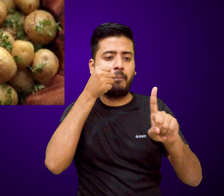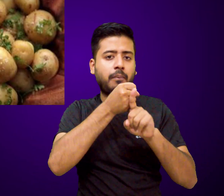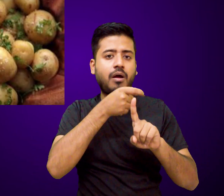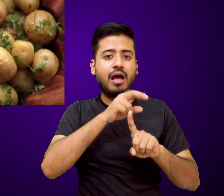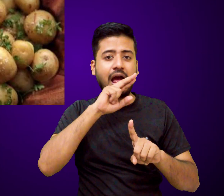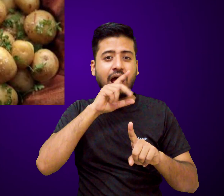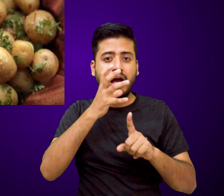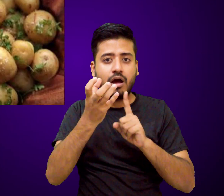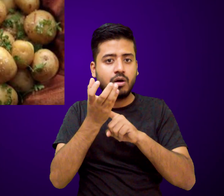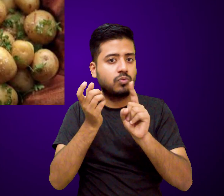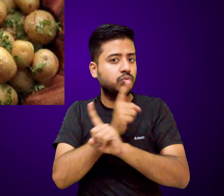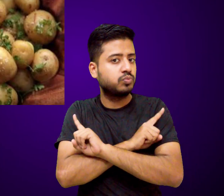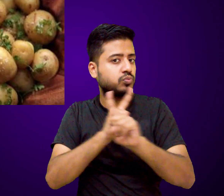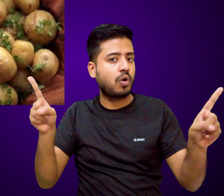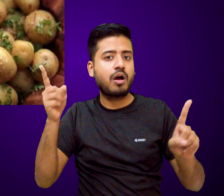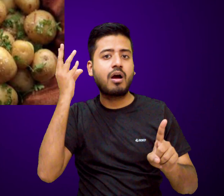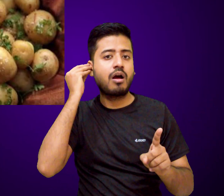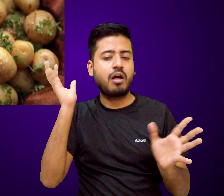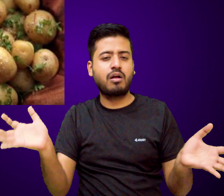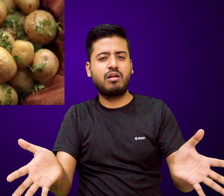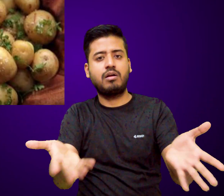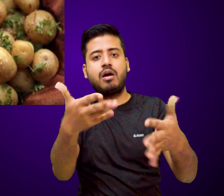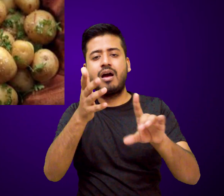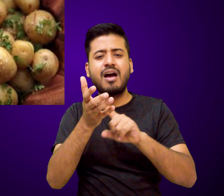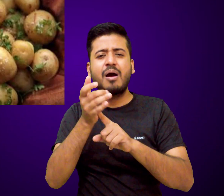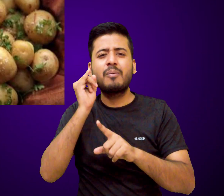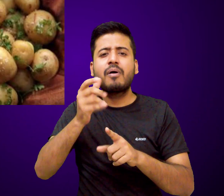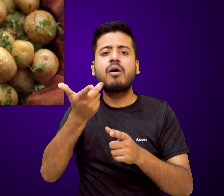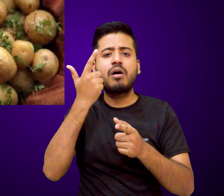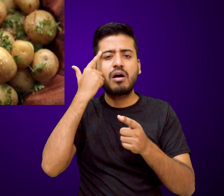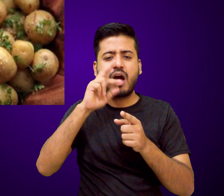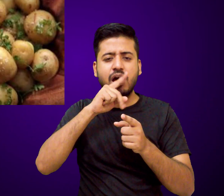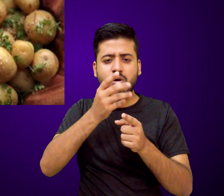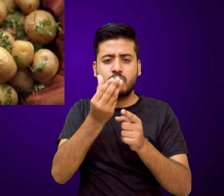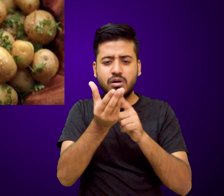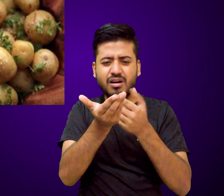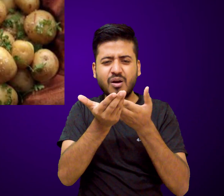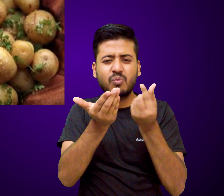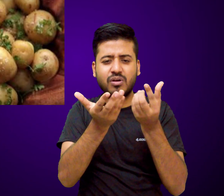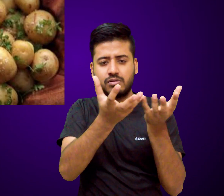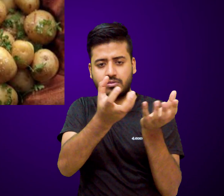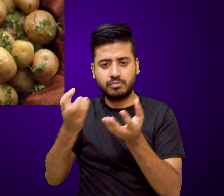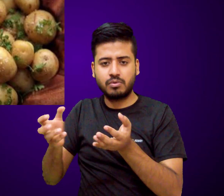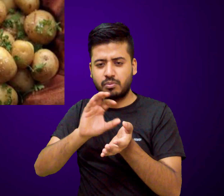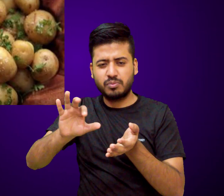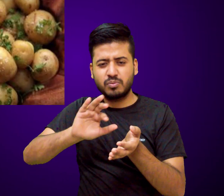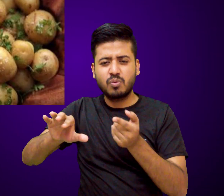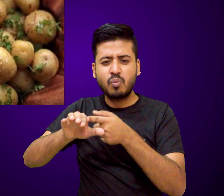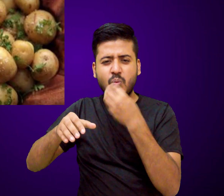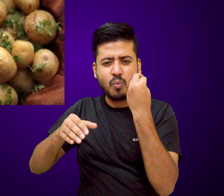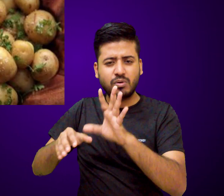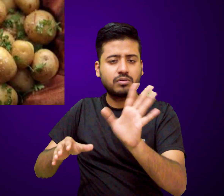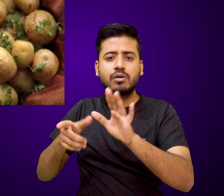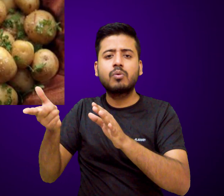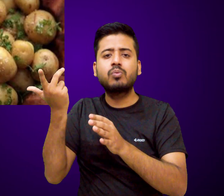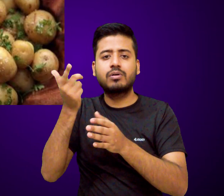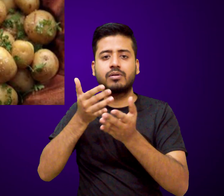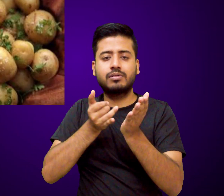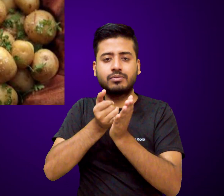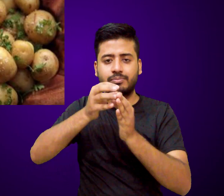problems linked to eating sprouted potatoes range from stomach upset to heart and nervous system problems, and, in severe cases,